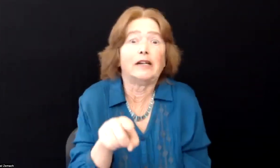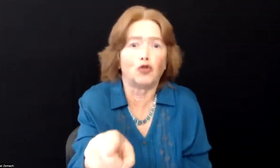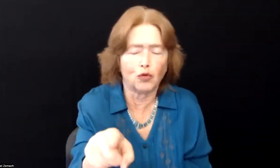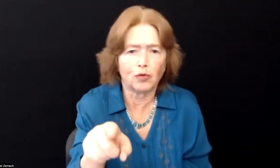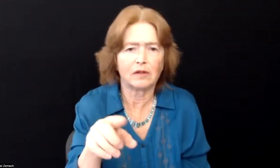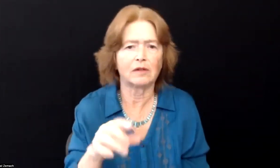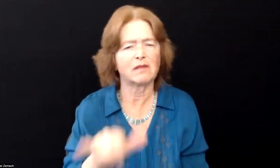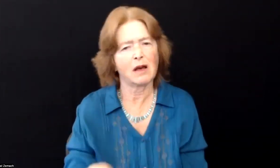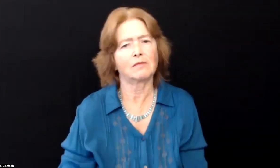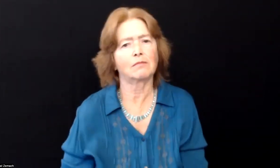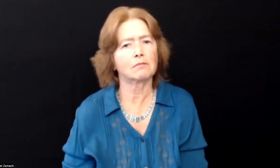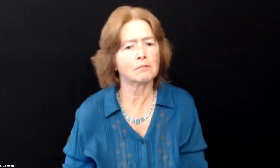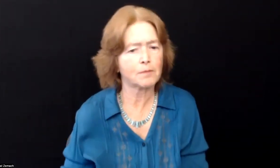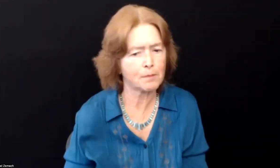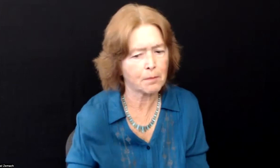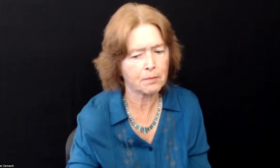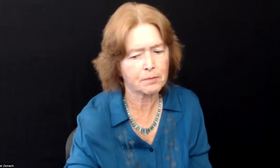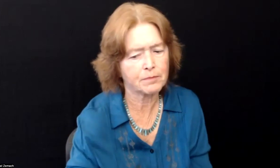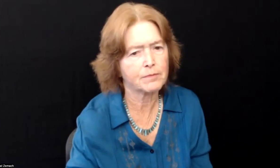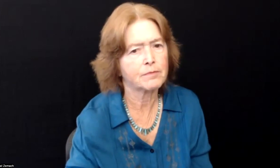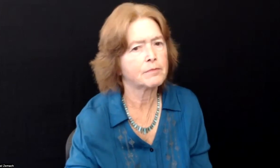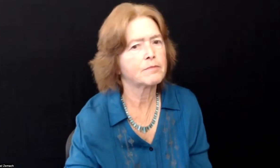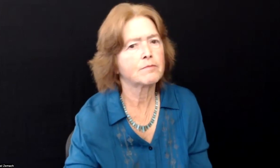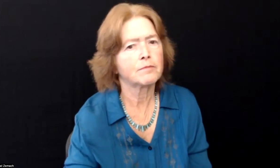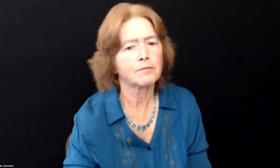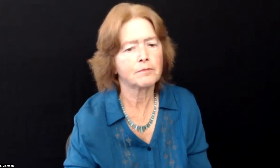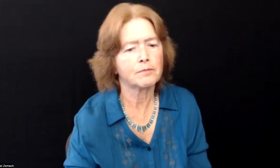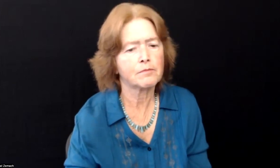those schools need those educators as well.